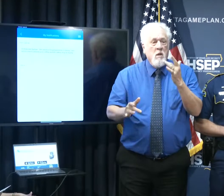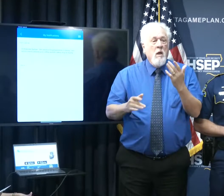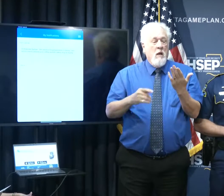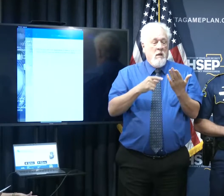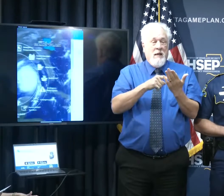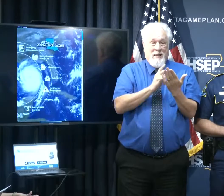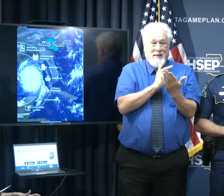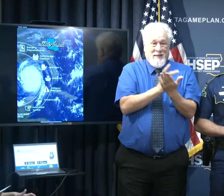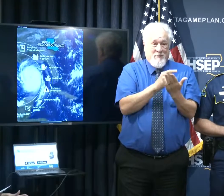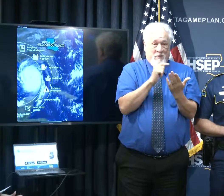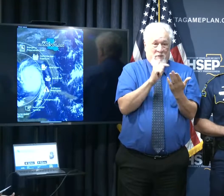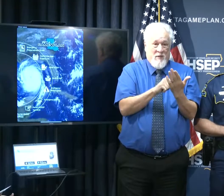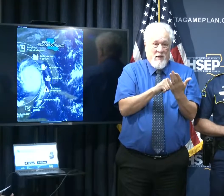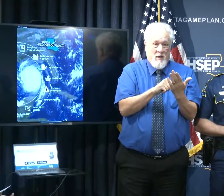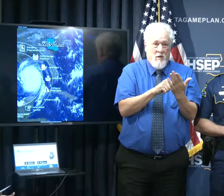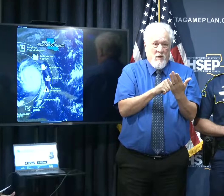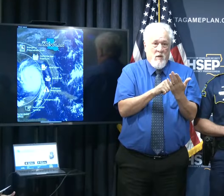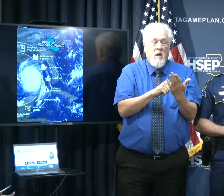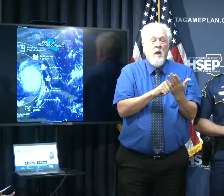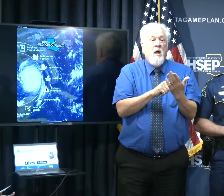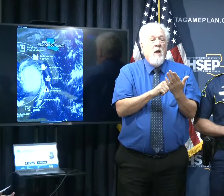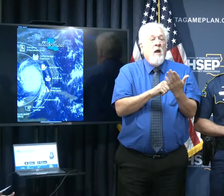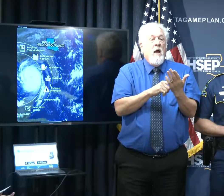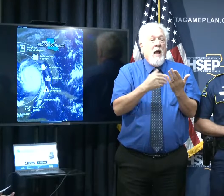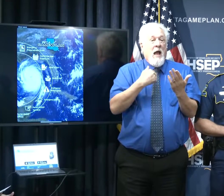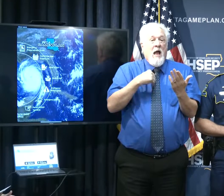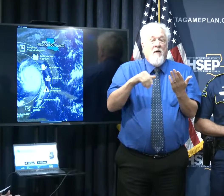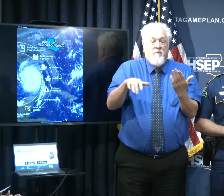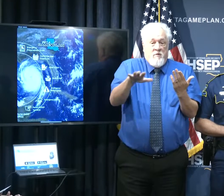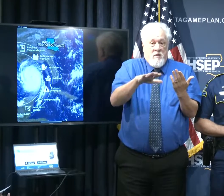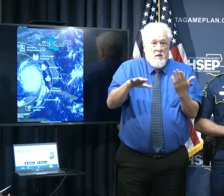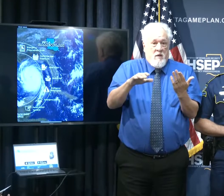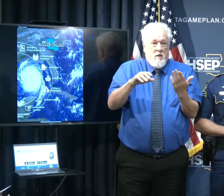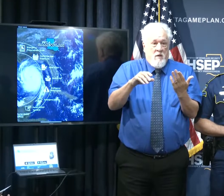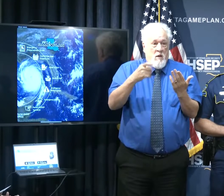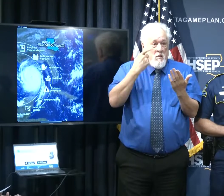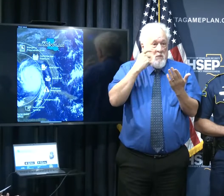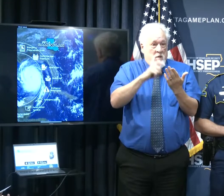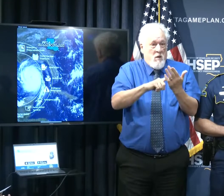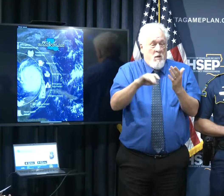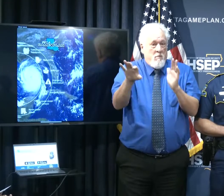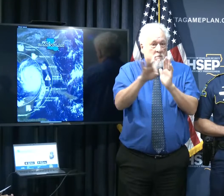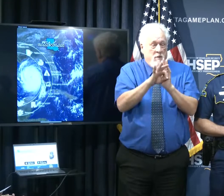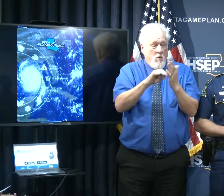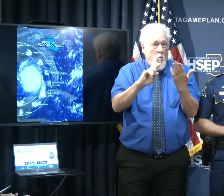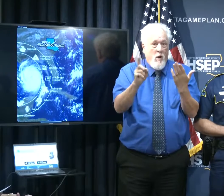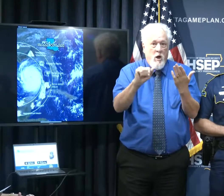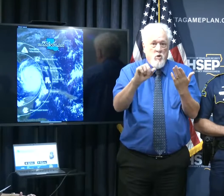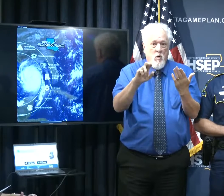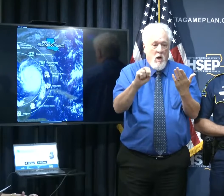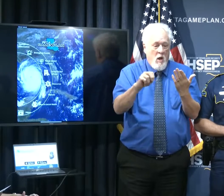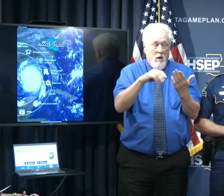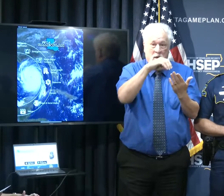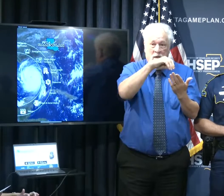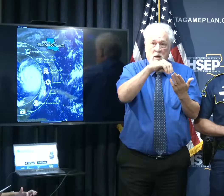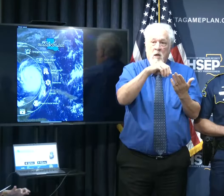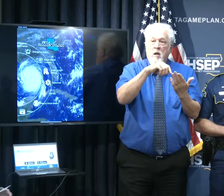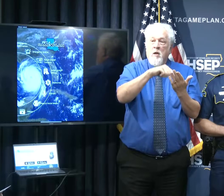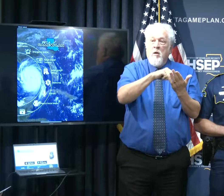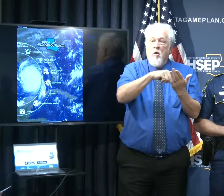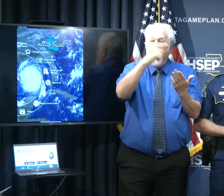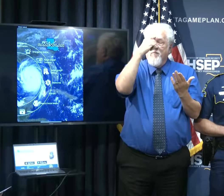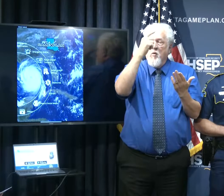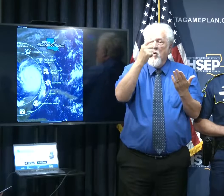on your phone has location-based push notifications, and the data inside for